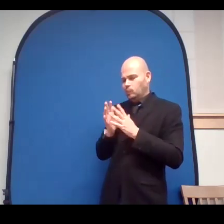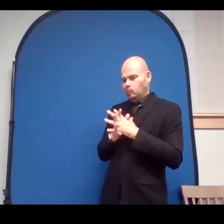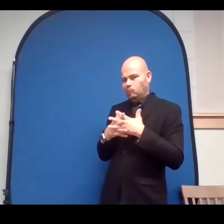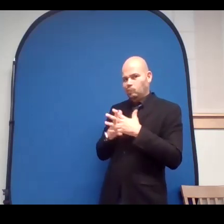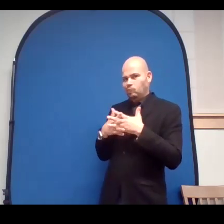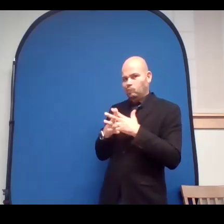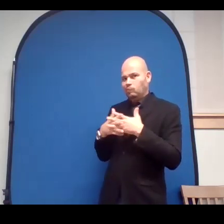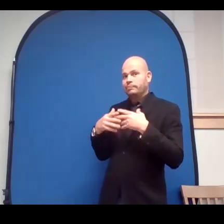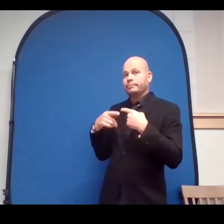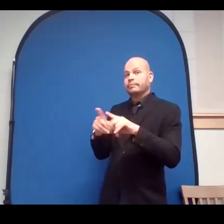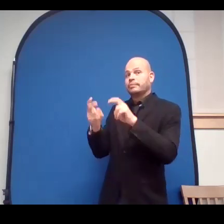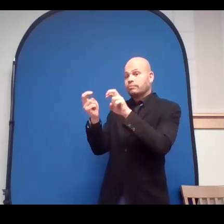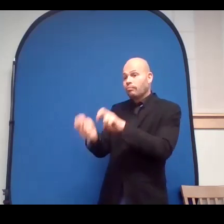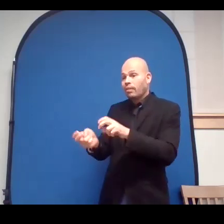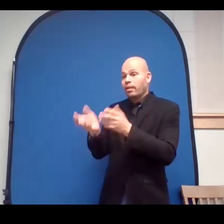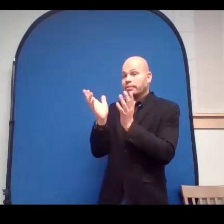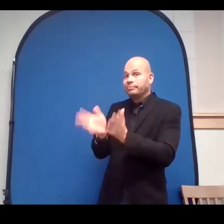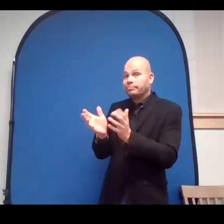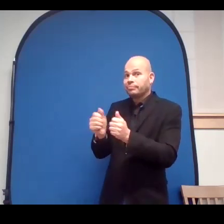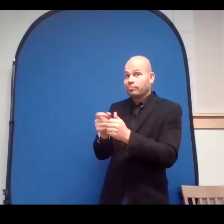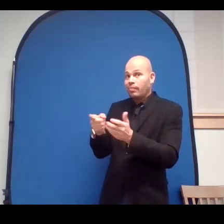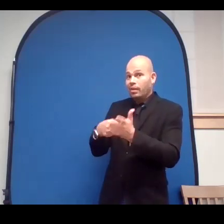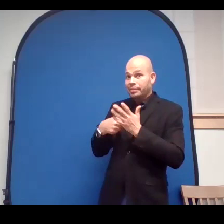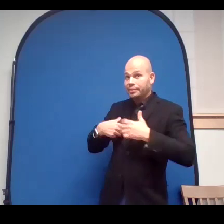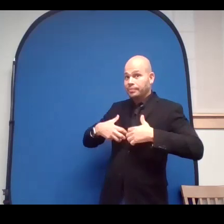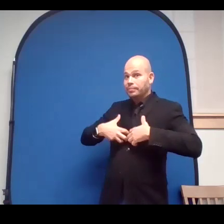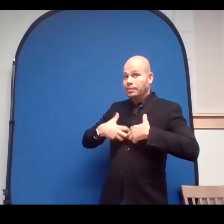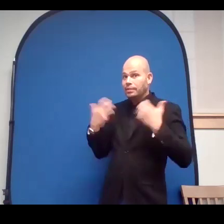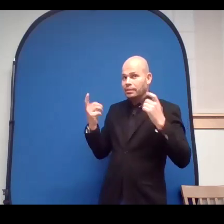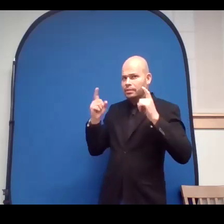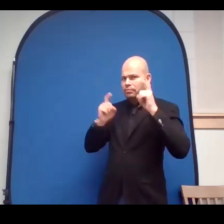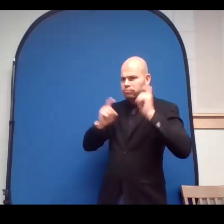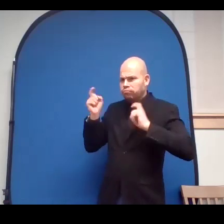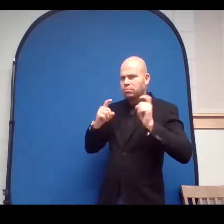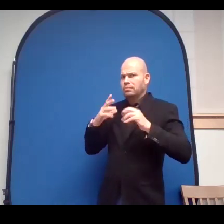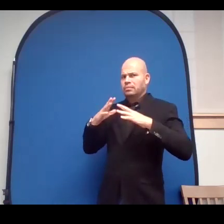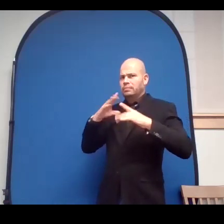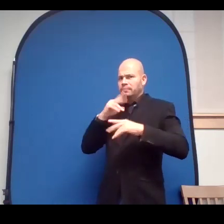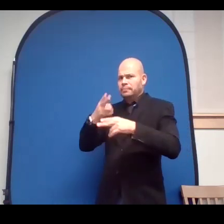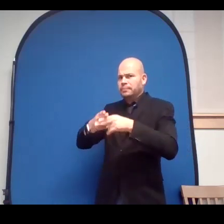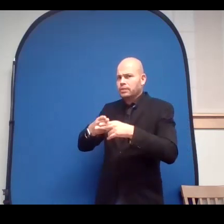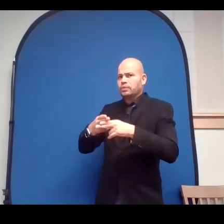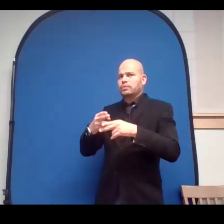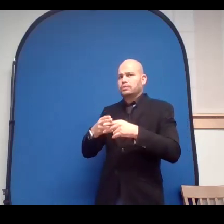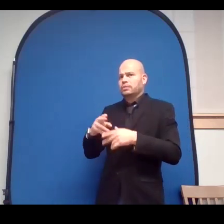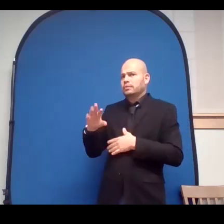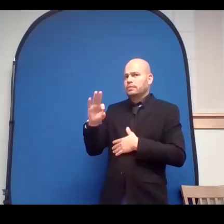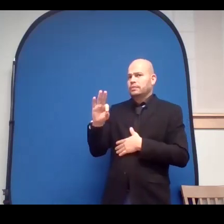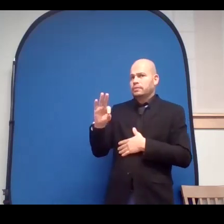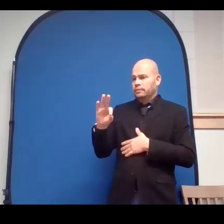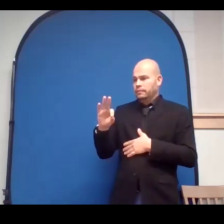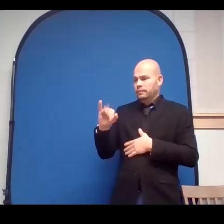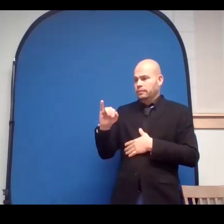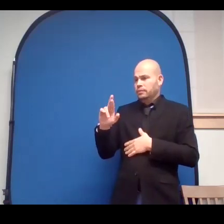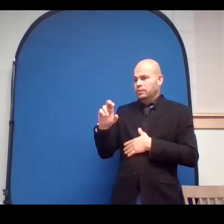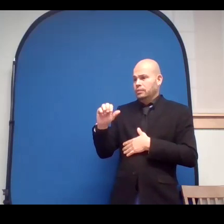him, and that he had mentioned his firearms, but I do not recall, he didn't say anything specific regarding his